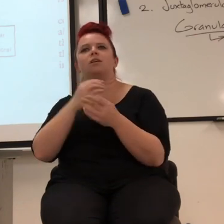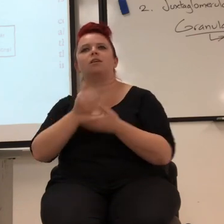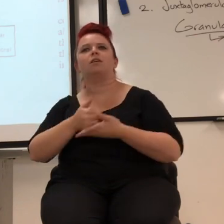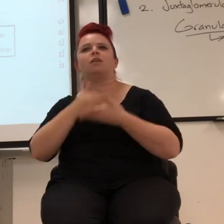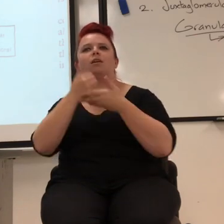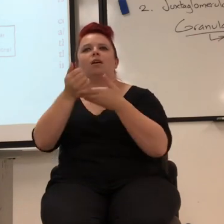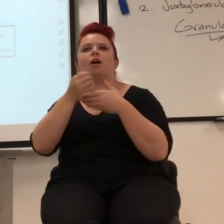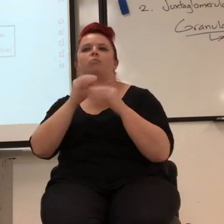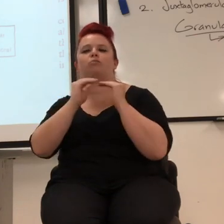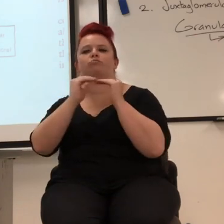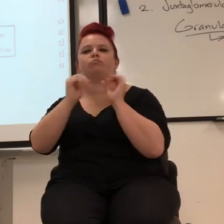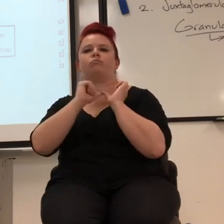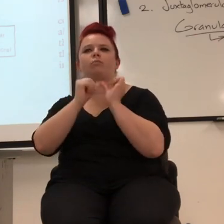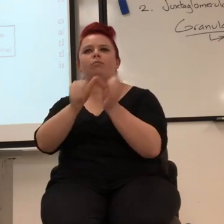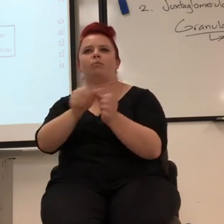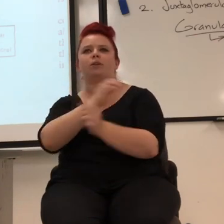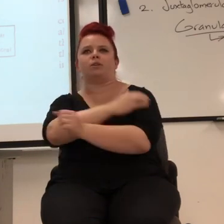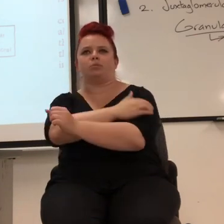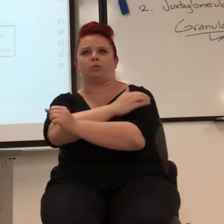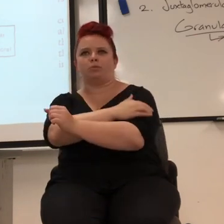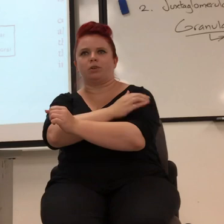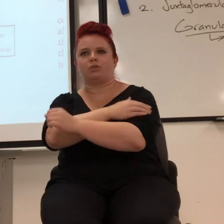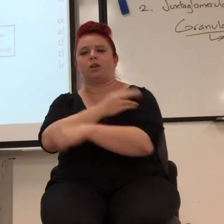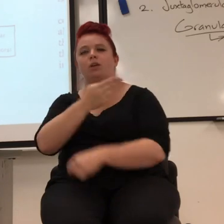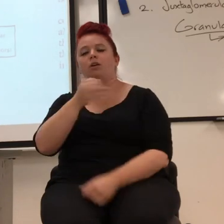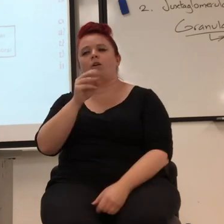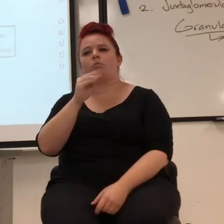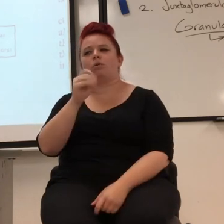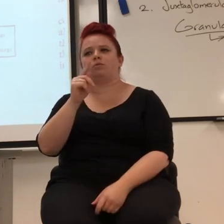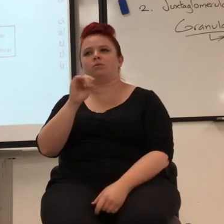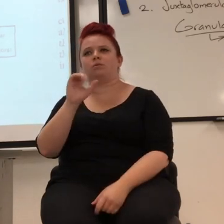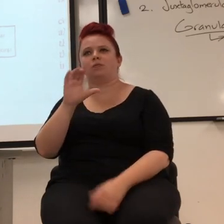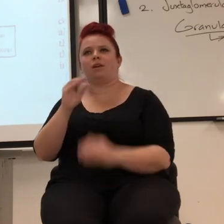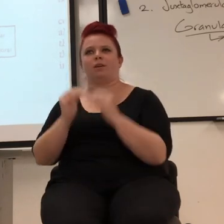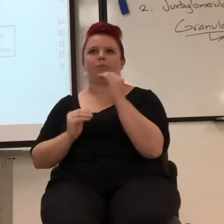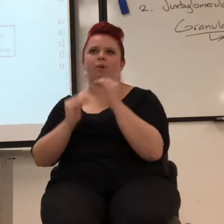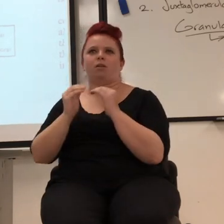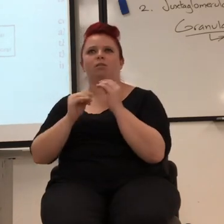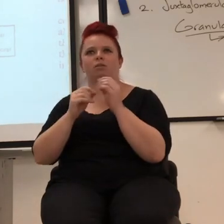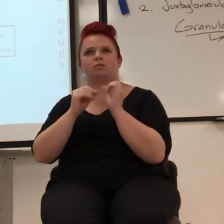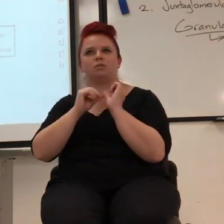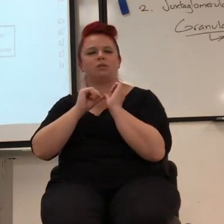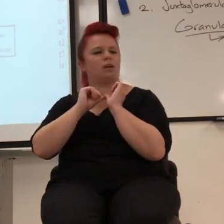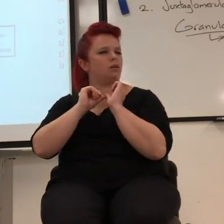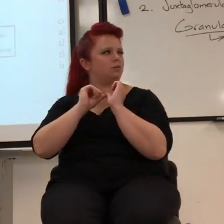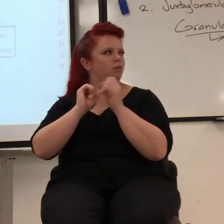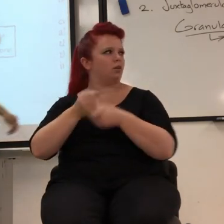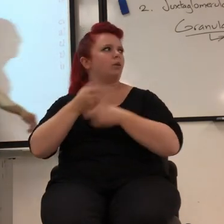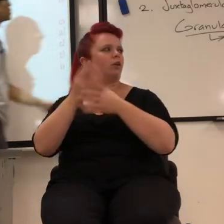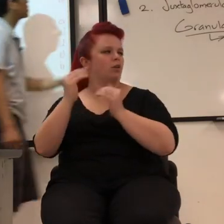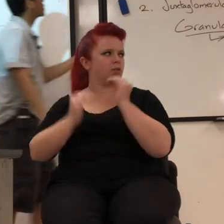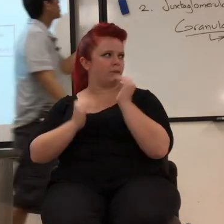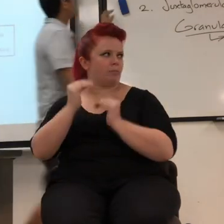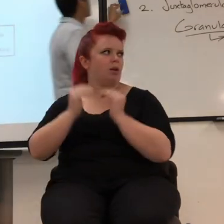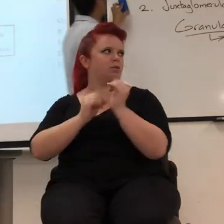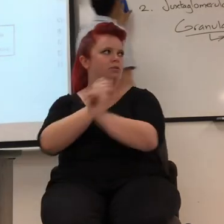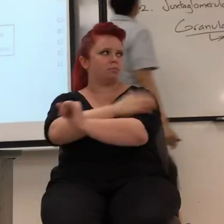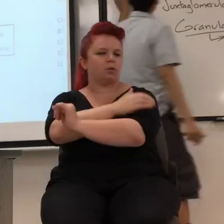homeostatic imbalance is a drop in blood pressure. We talk about that a lot in this course because cardio is one of the main units.